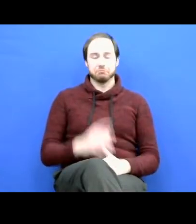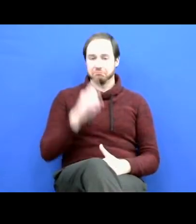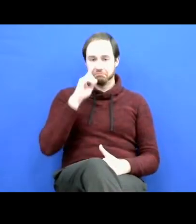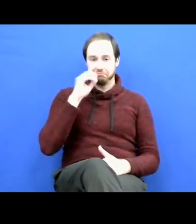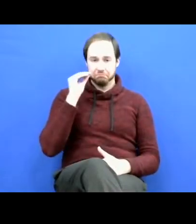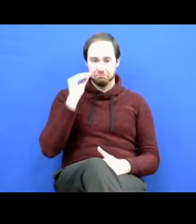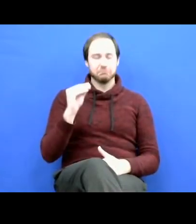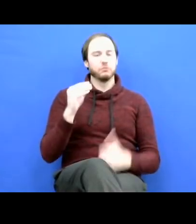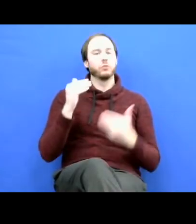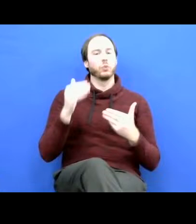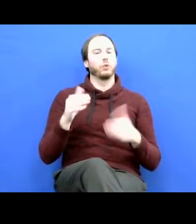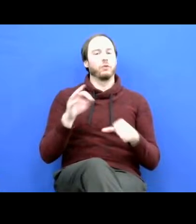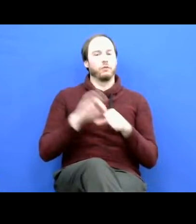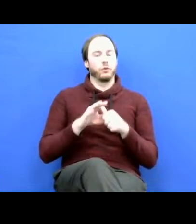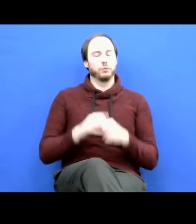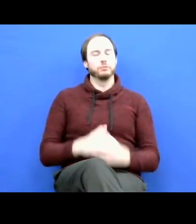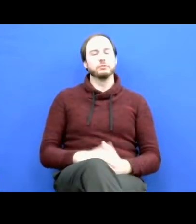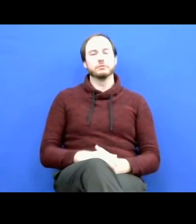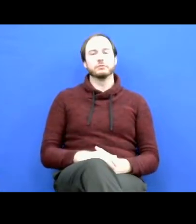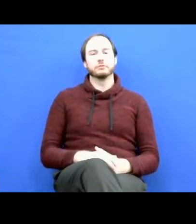Hearing and seeing none, please call the roll.